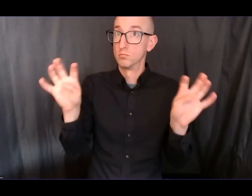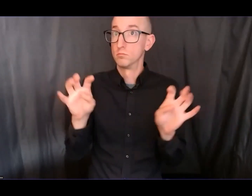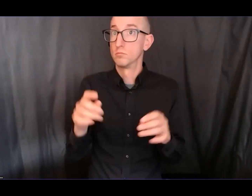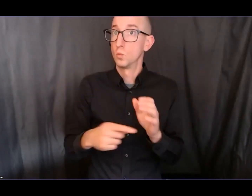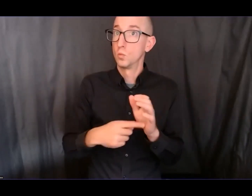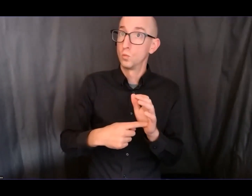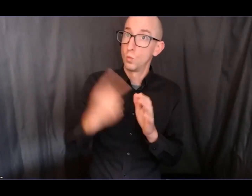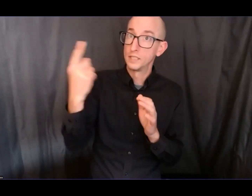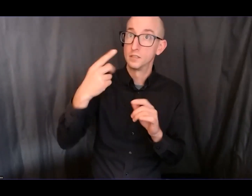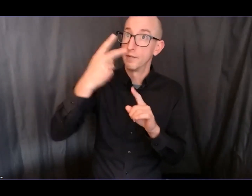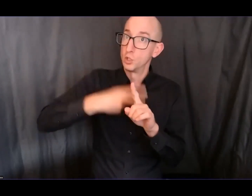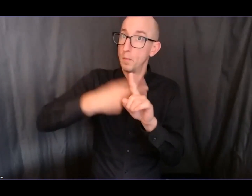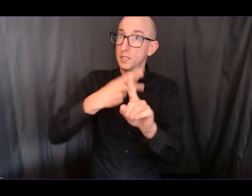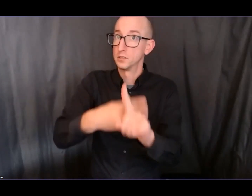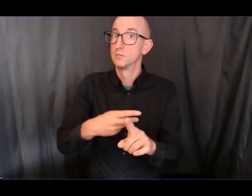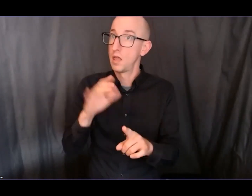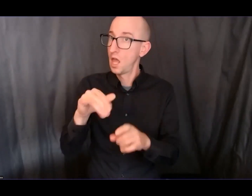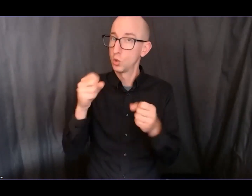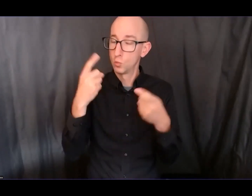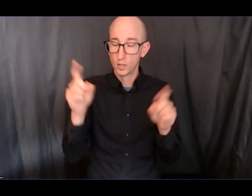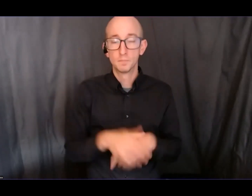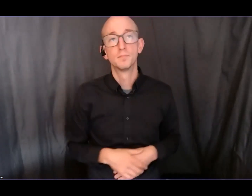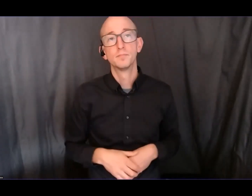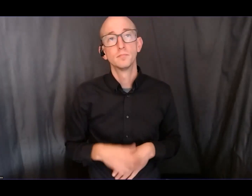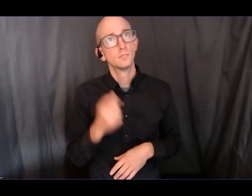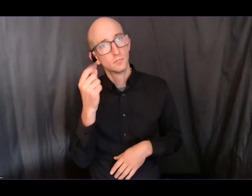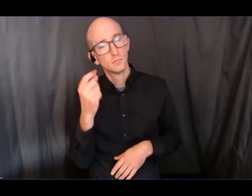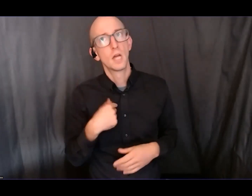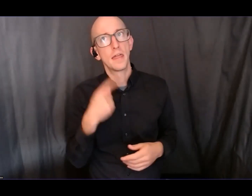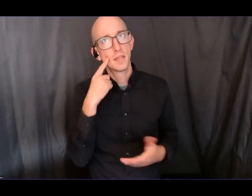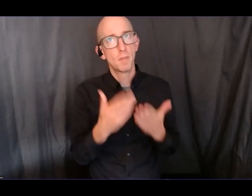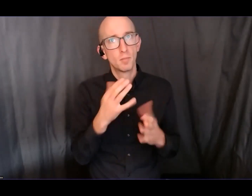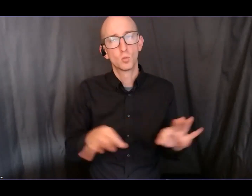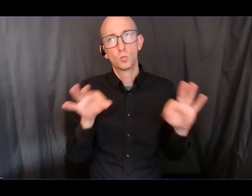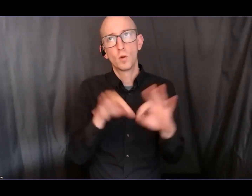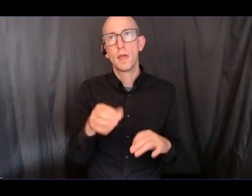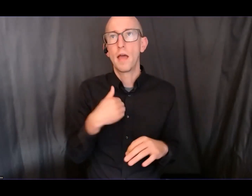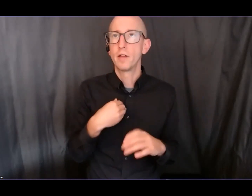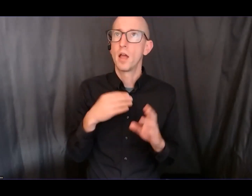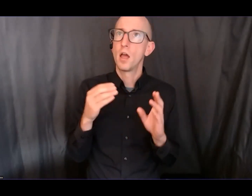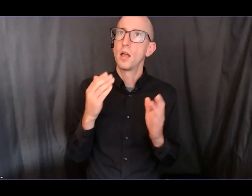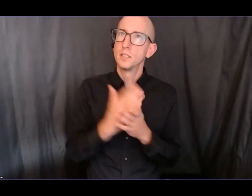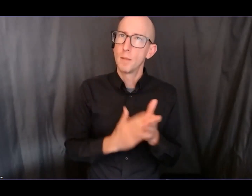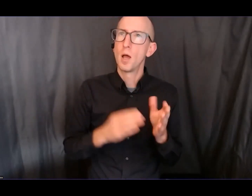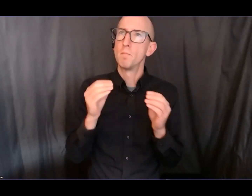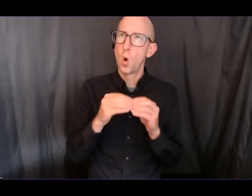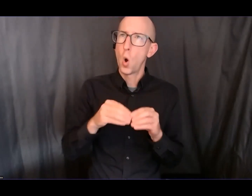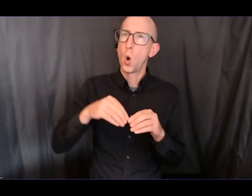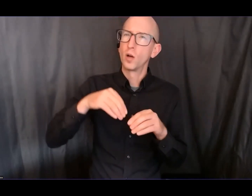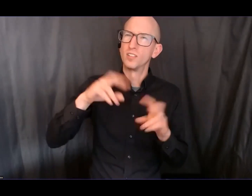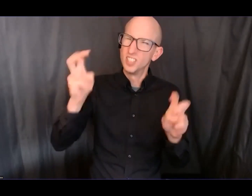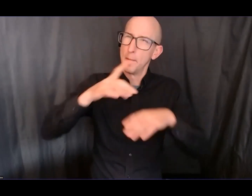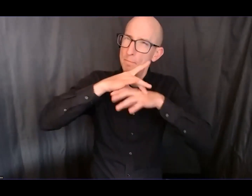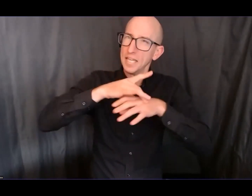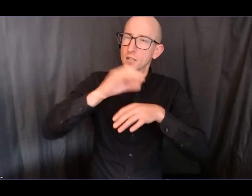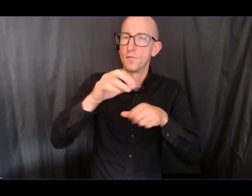could work. I do think that it might be valuable to do some of the sort of meat of the work in between, and